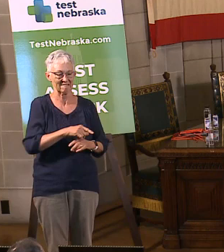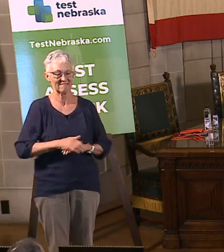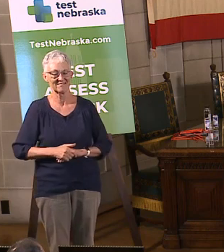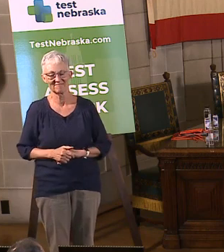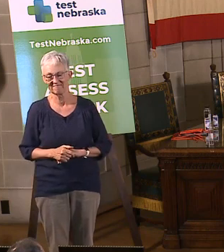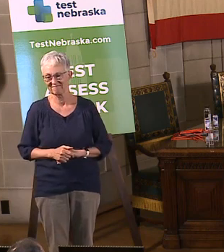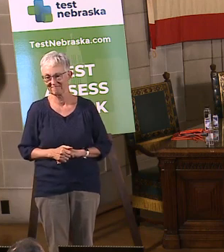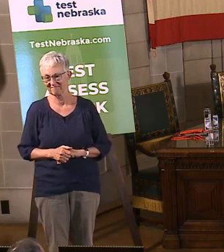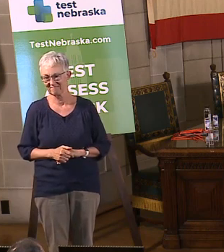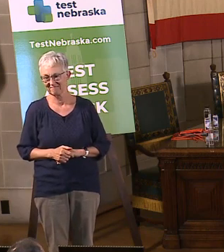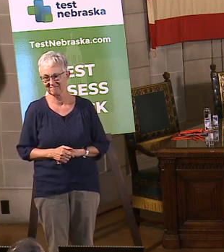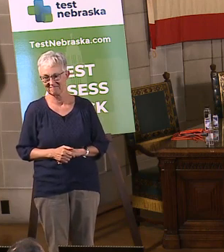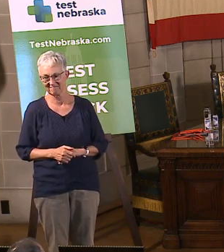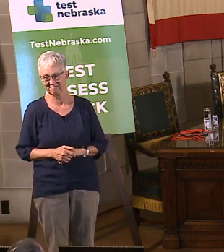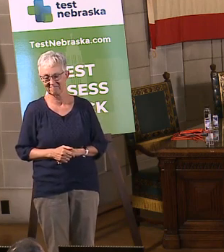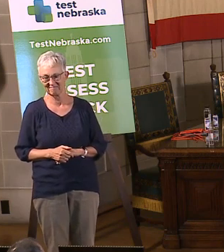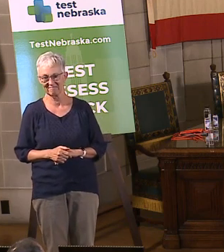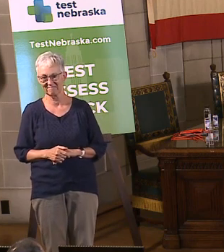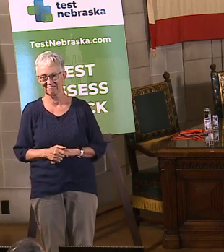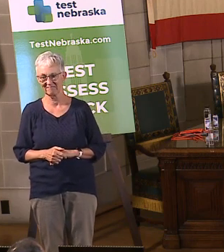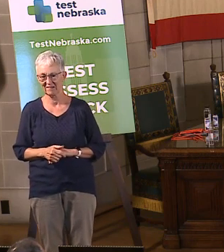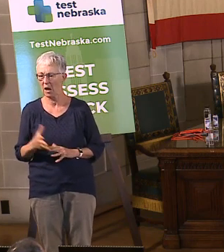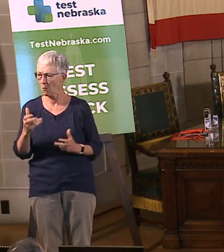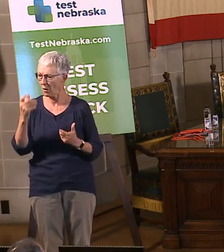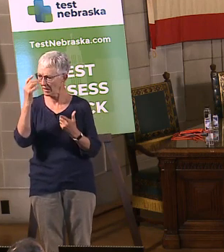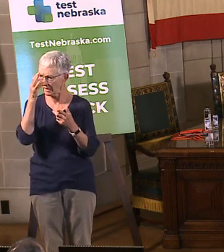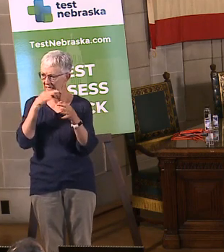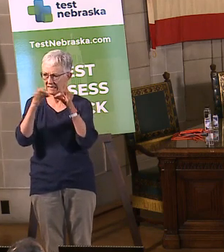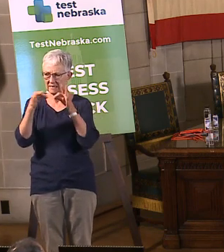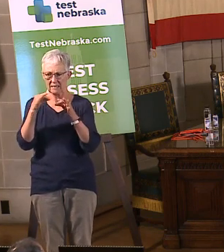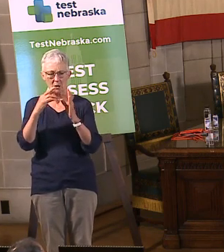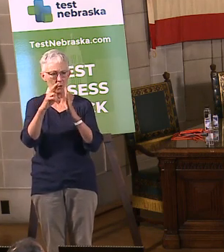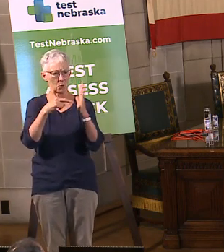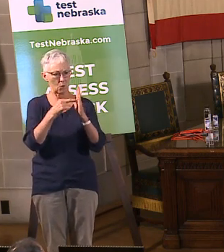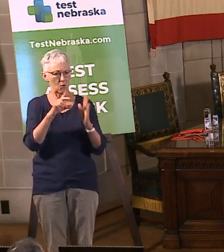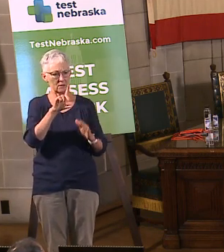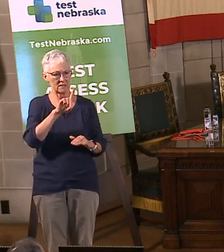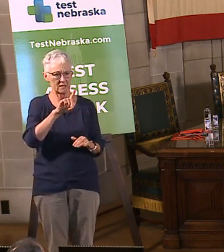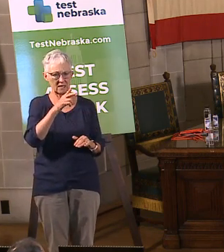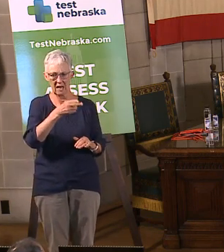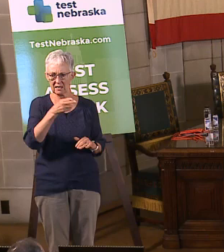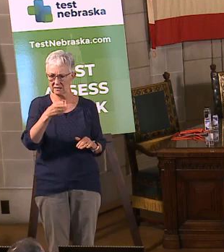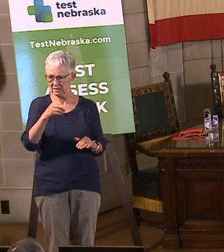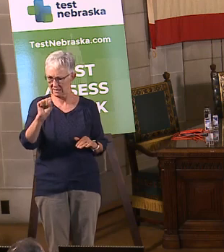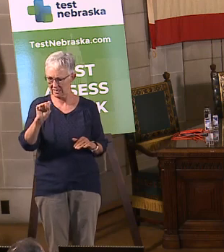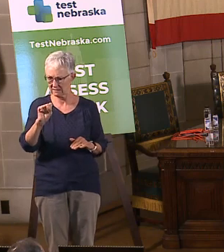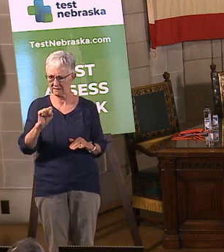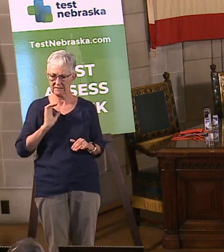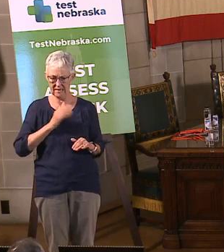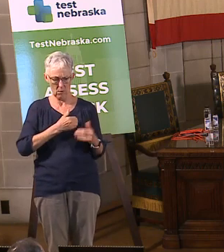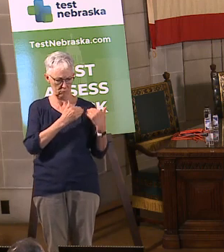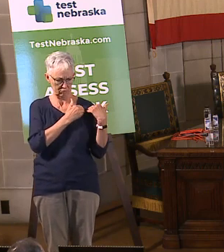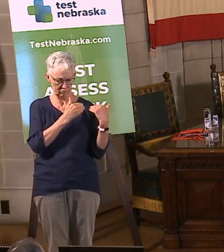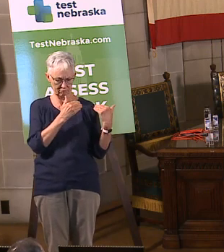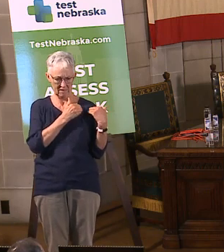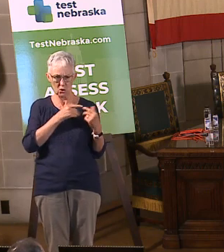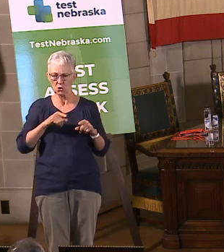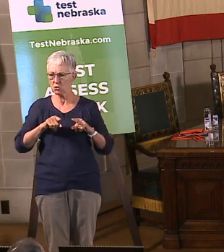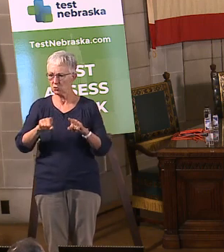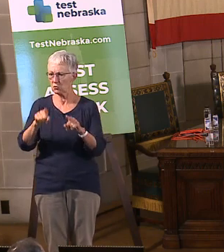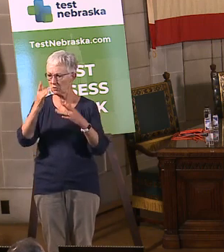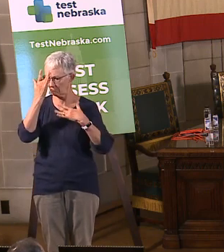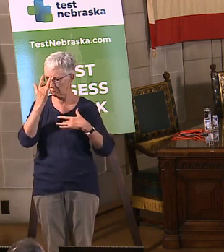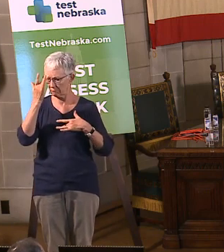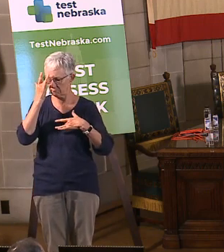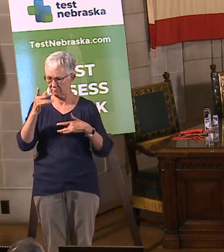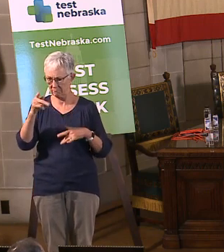I'd like to share about the role of DHHS related to long-term care facilities during the pandemic. Care for